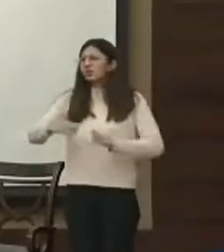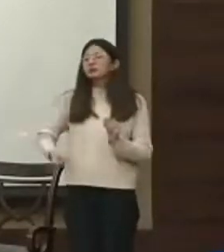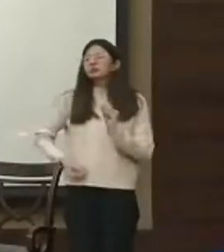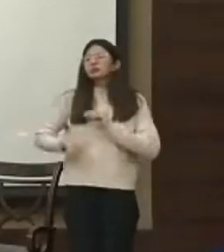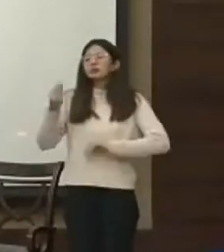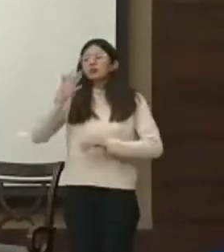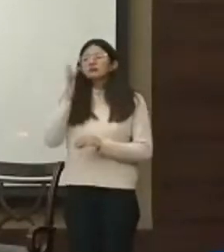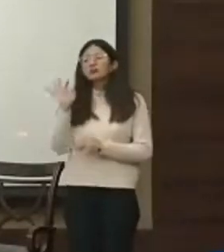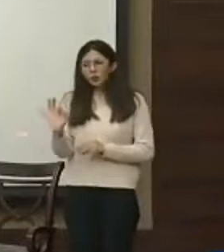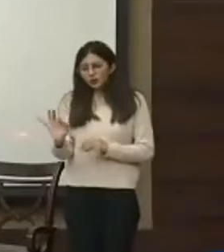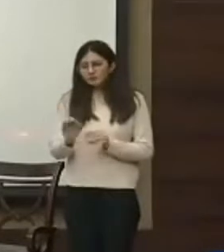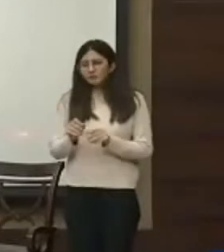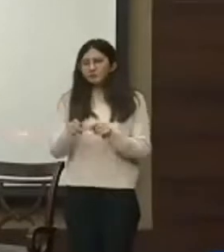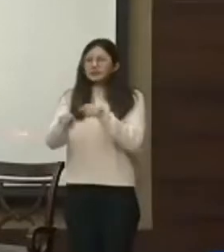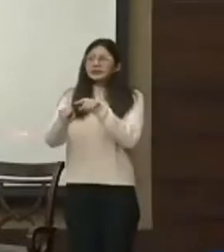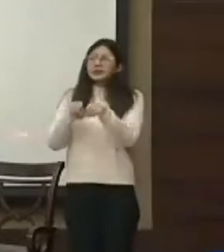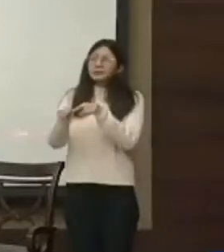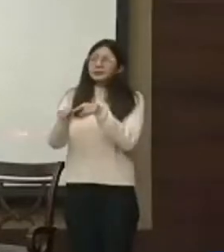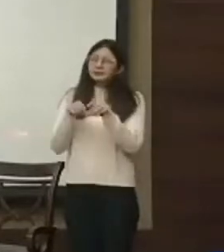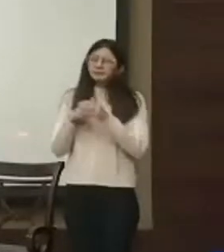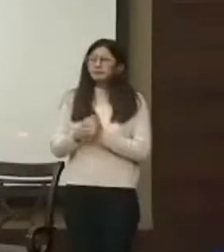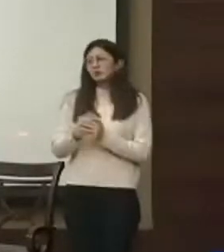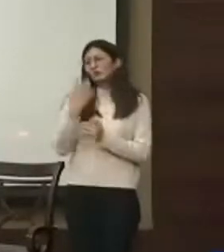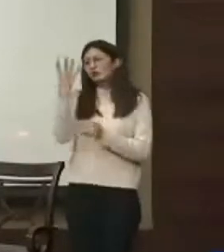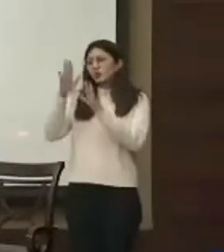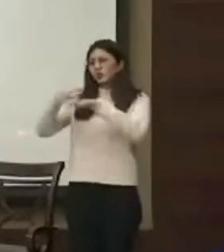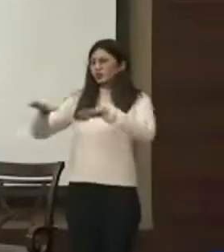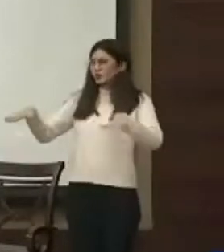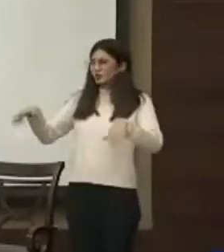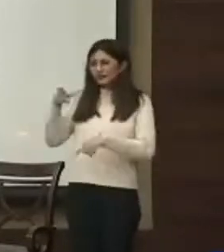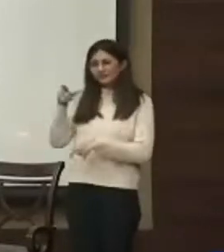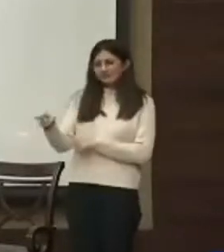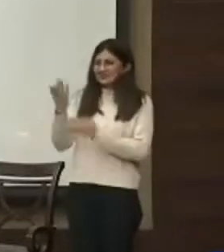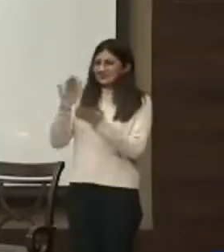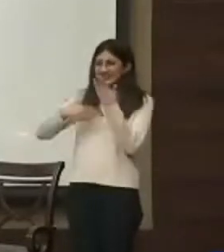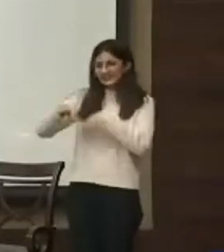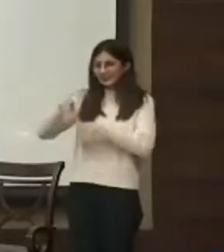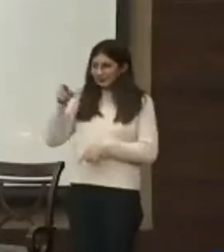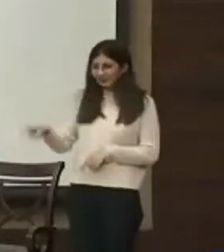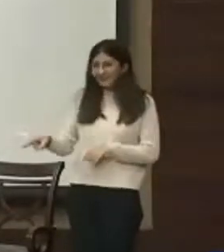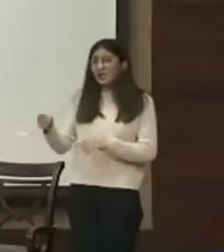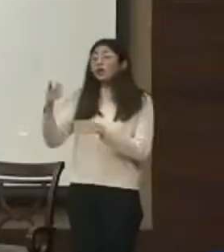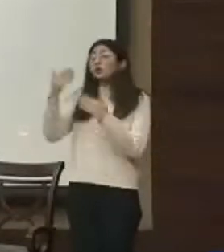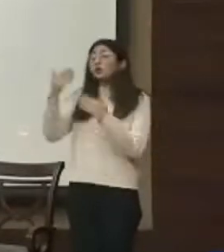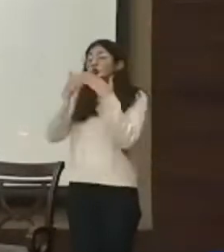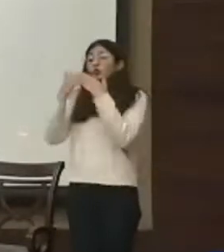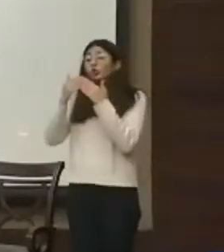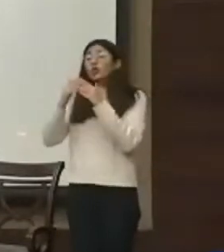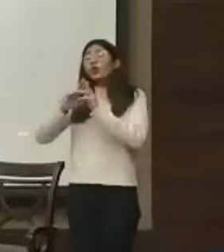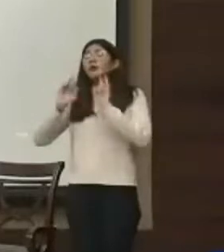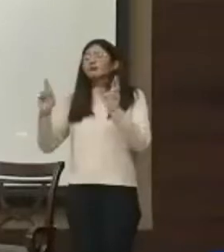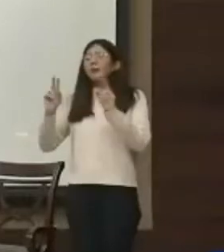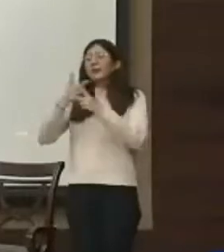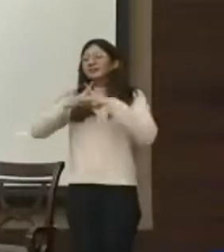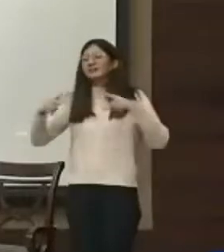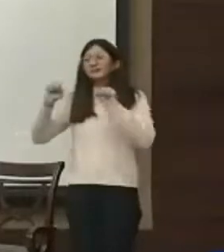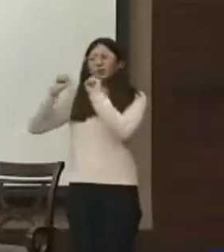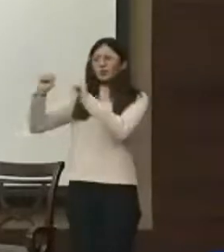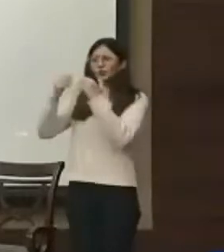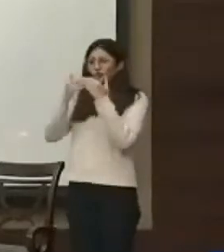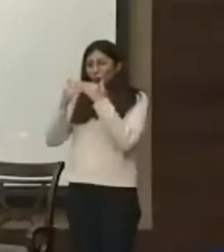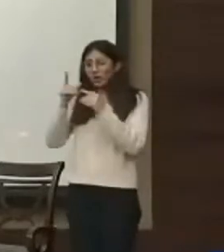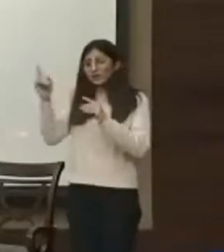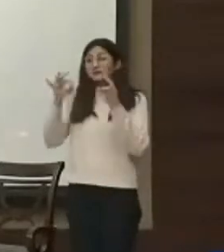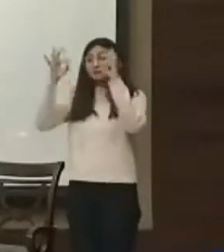for instance, for children with disabilities in mainstream schools, they have special